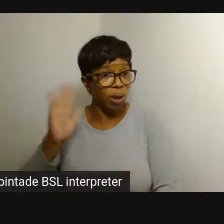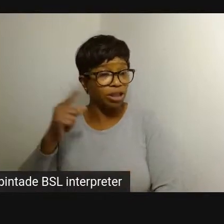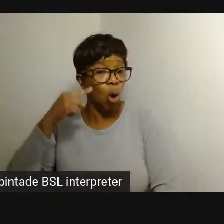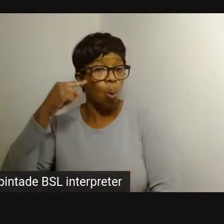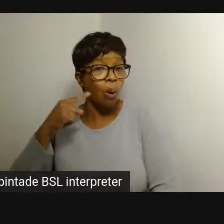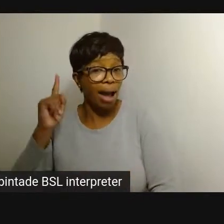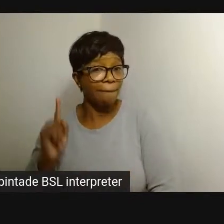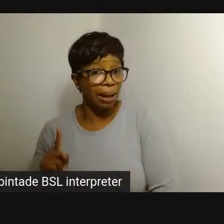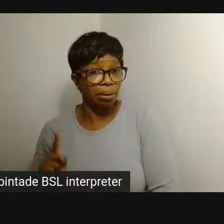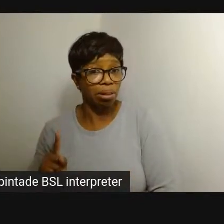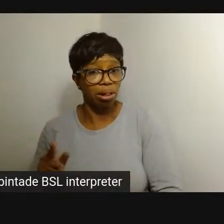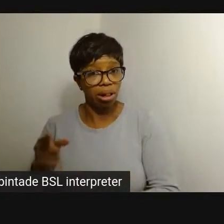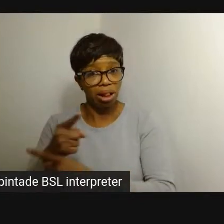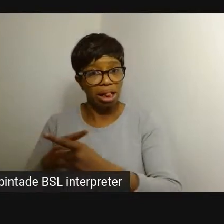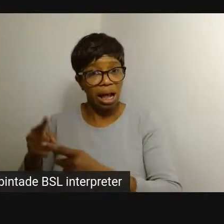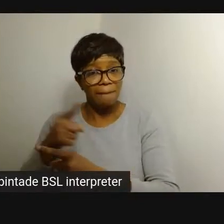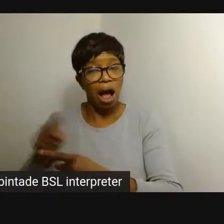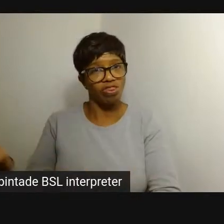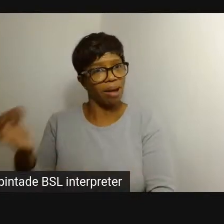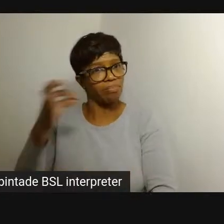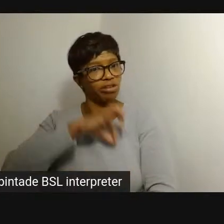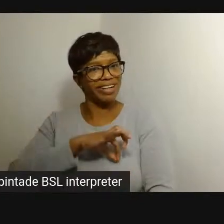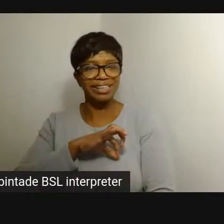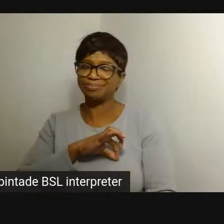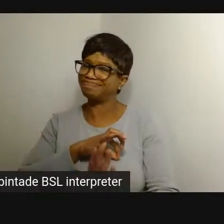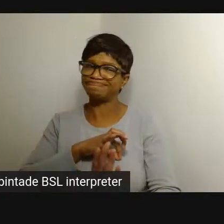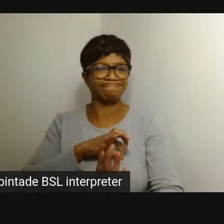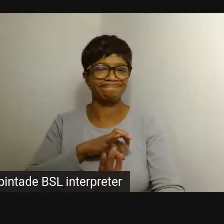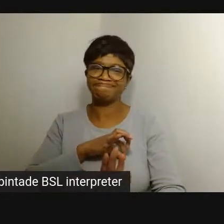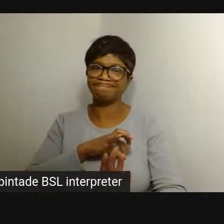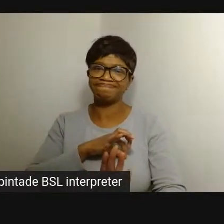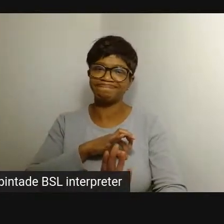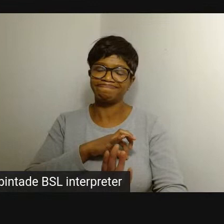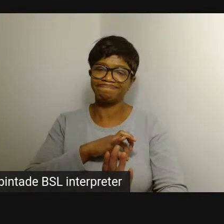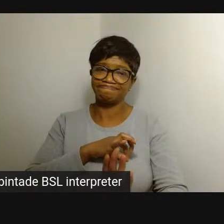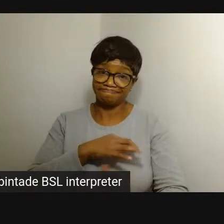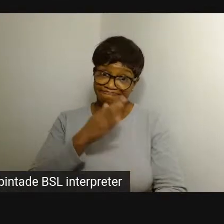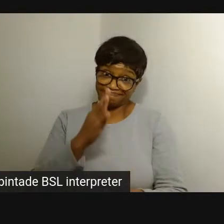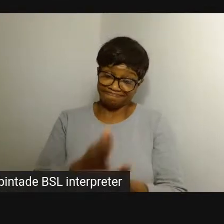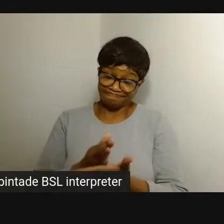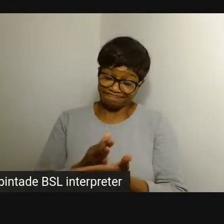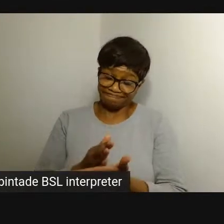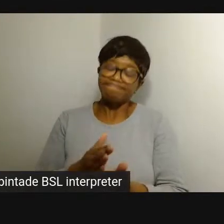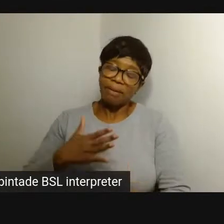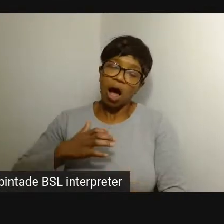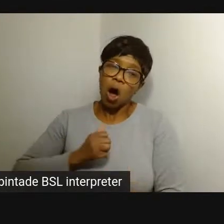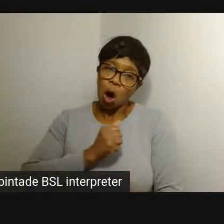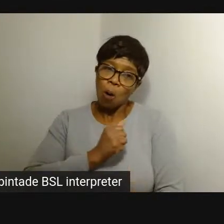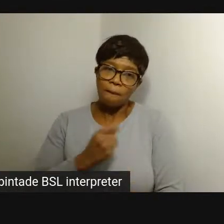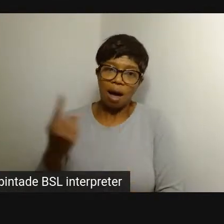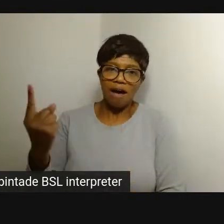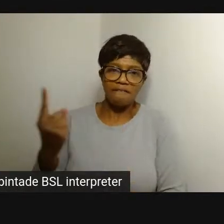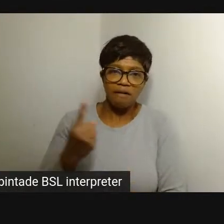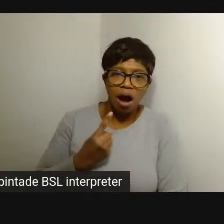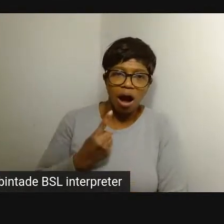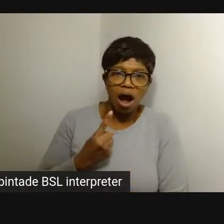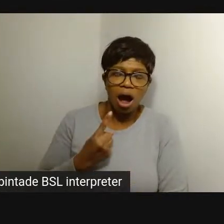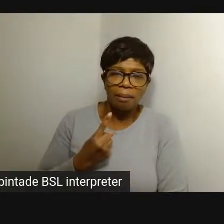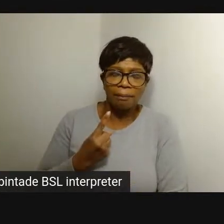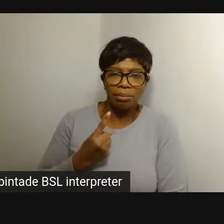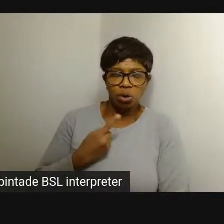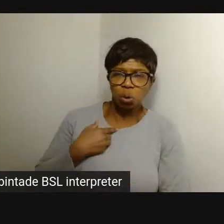on the state of their privilege. Rather, I'm hoping that I have come to call for racial